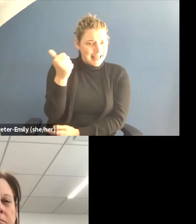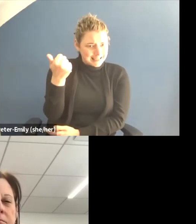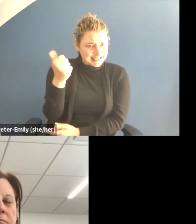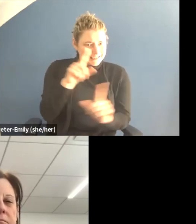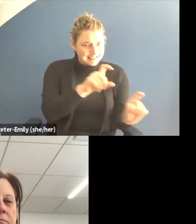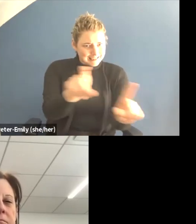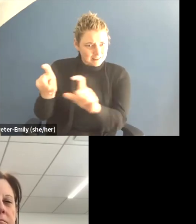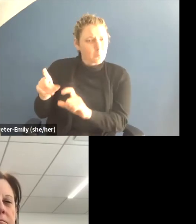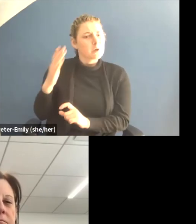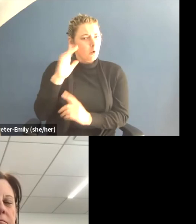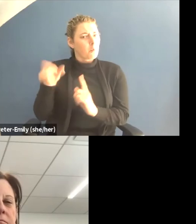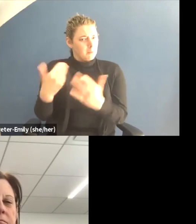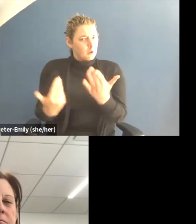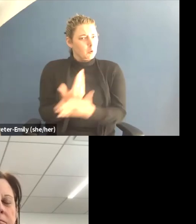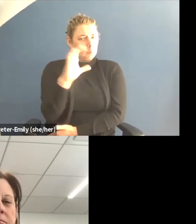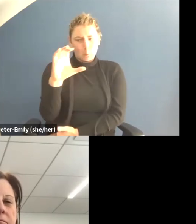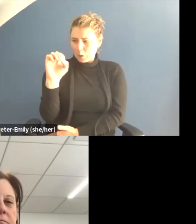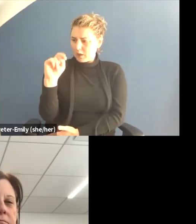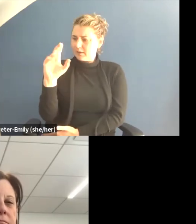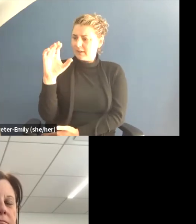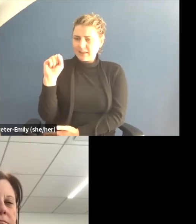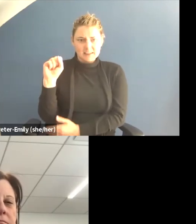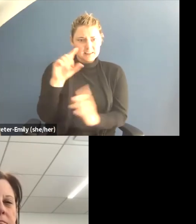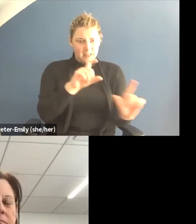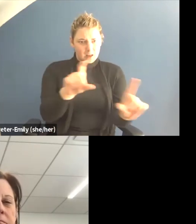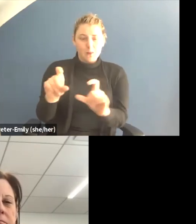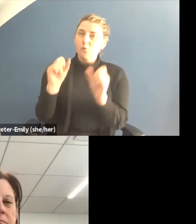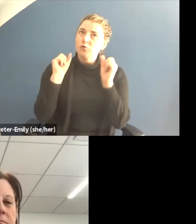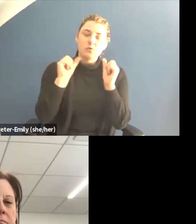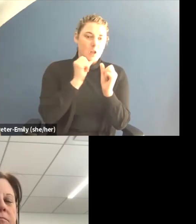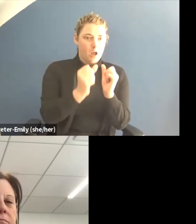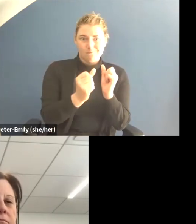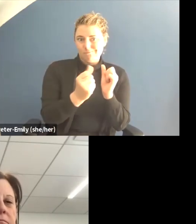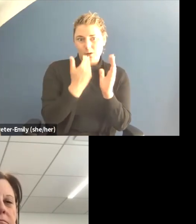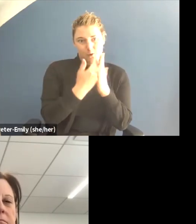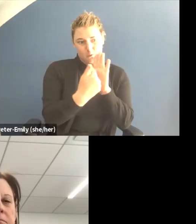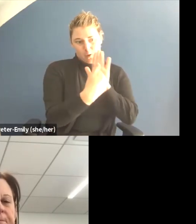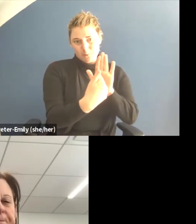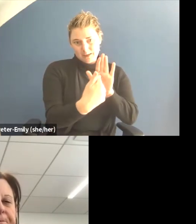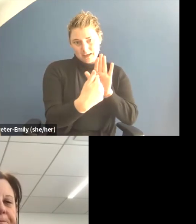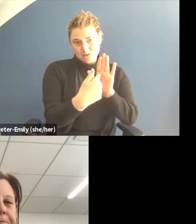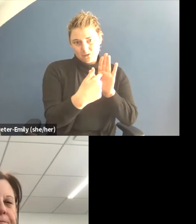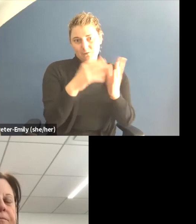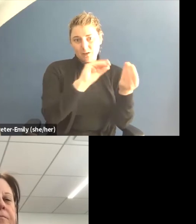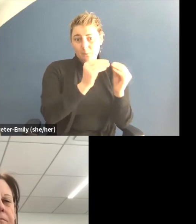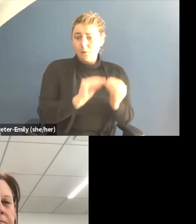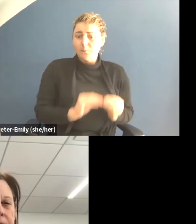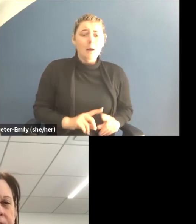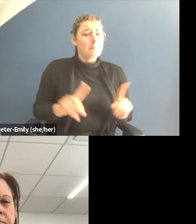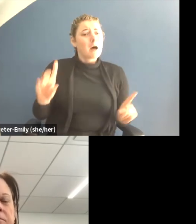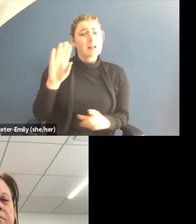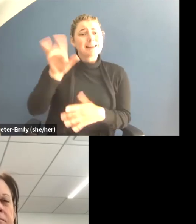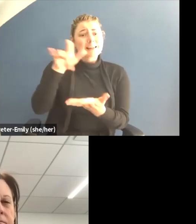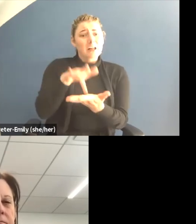new census came out and there was so many underrepresentation of numbers, but Central Brooklyn is home to the largest